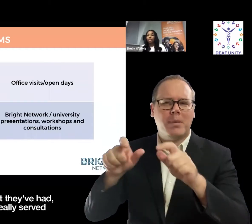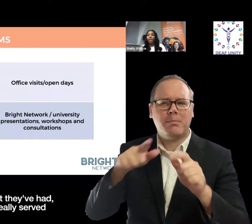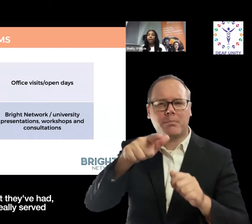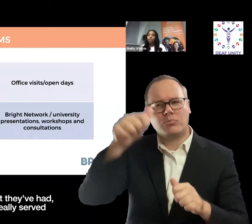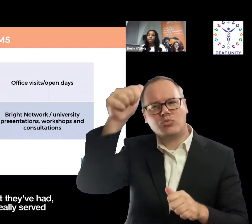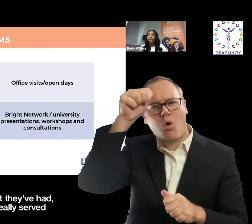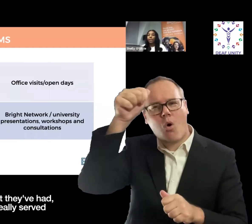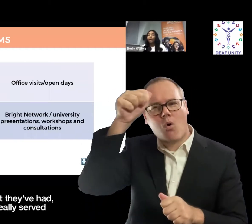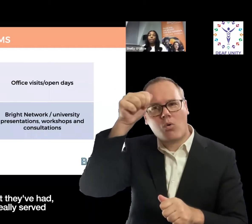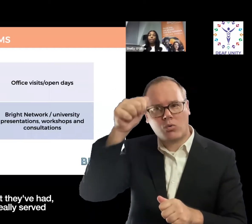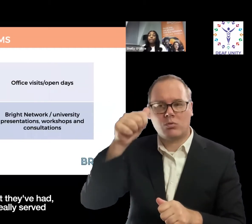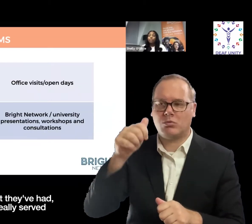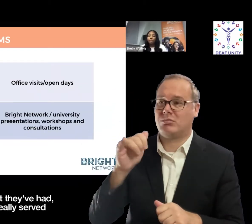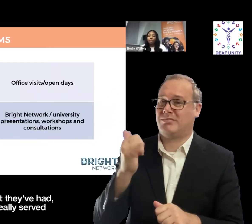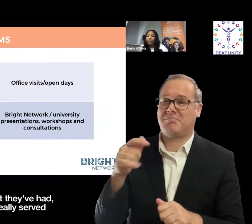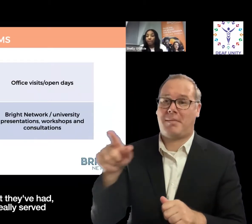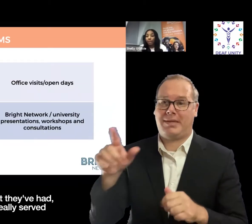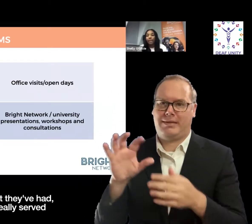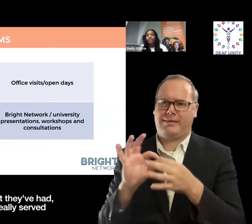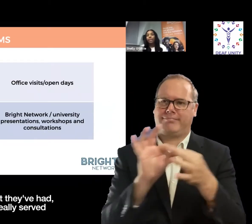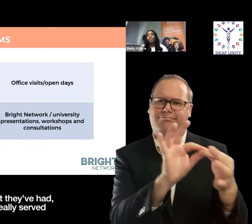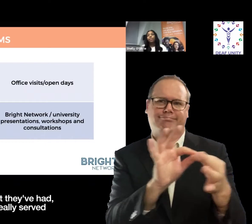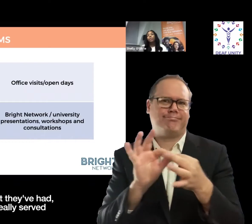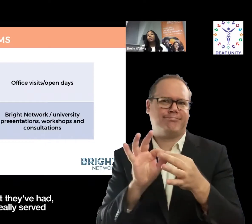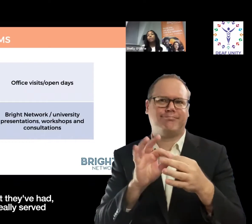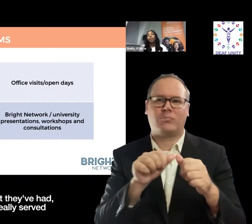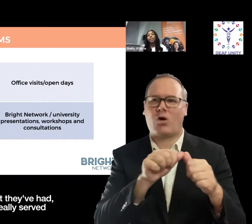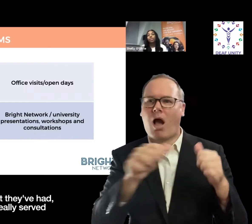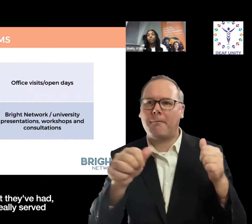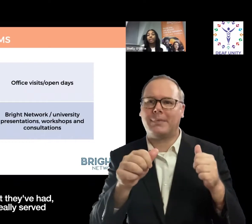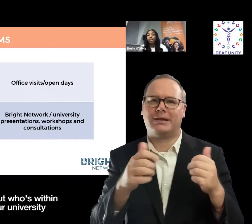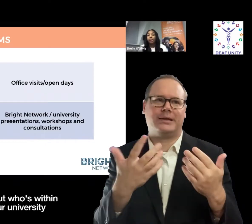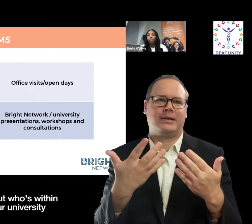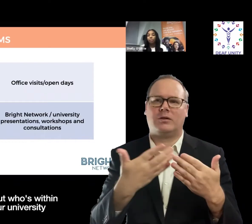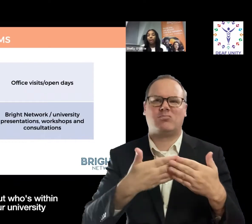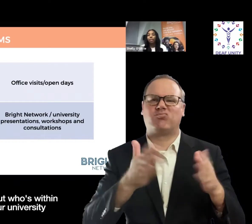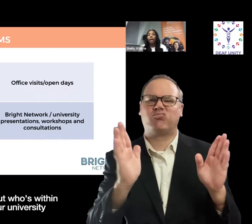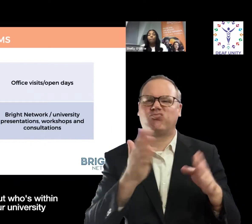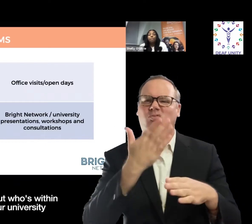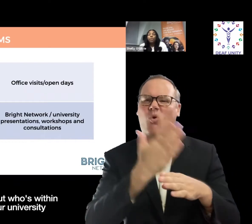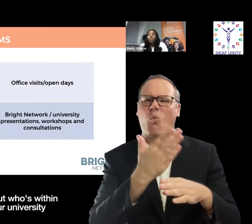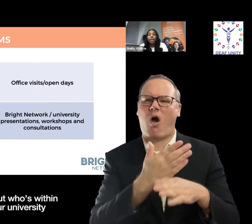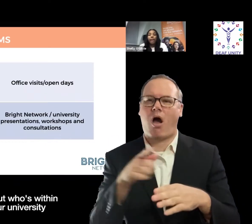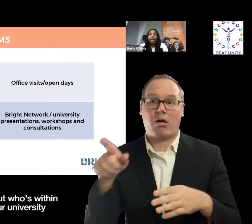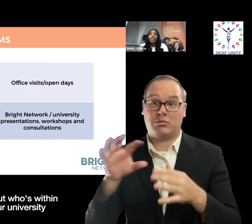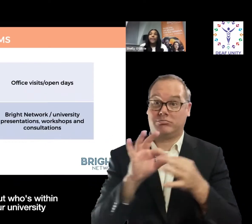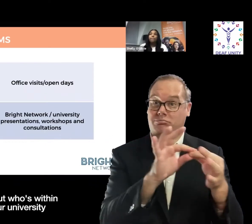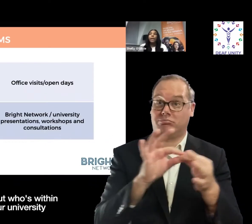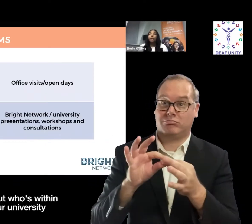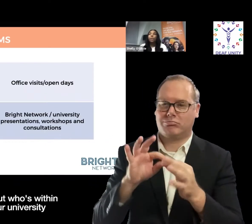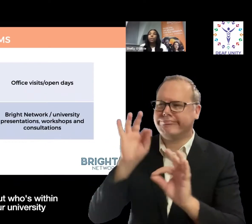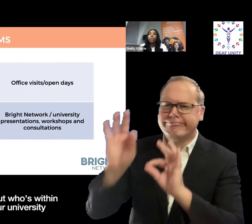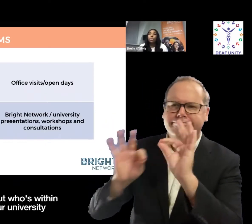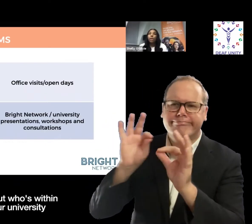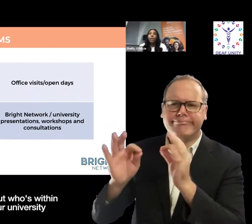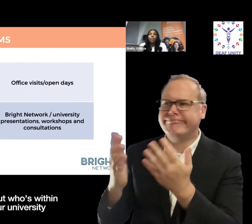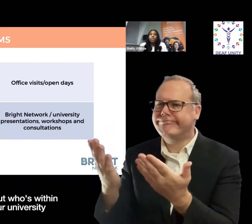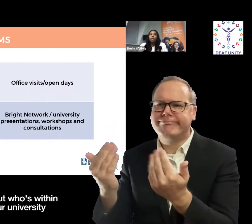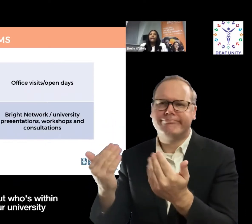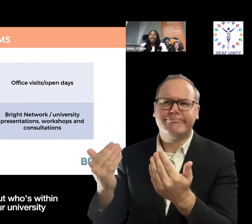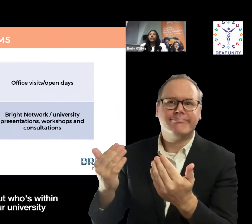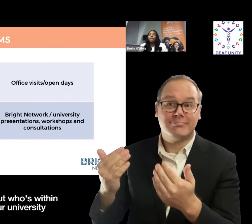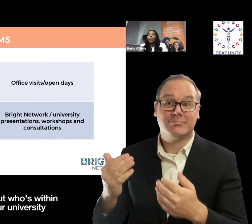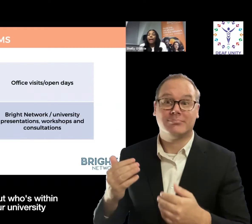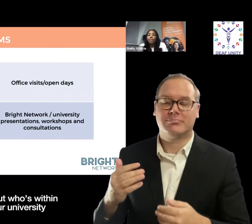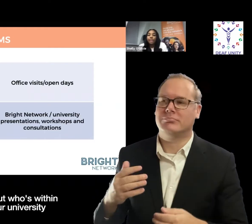set up your CV, or maybe some top tips that they've used in the past that has really served them well. But beyond that, think about who's within